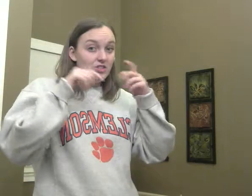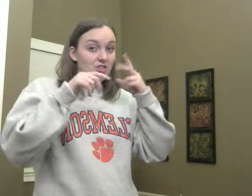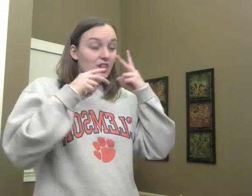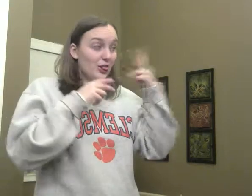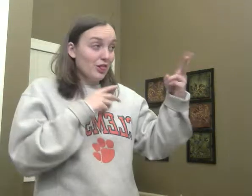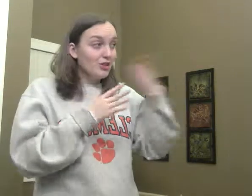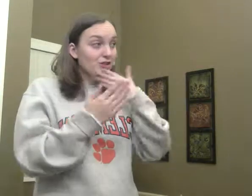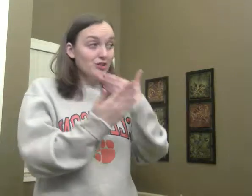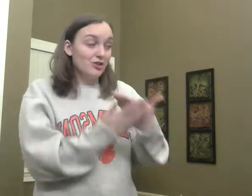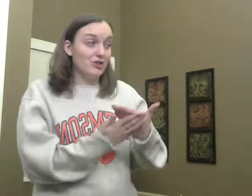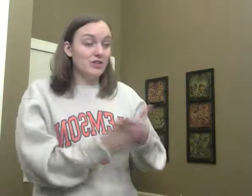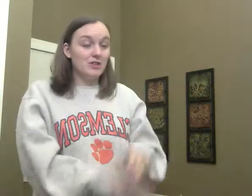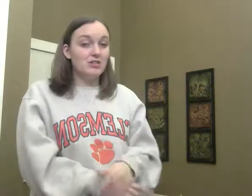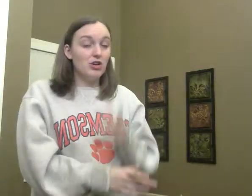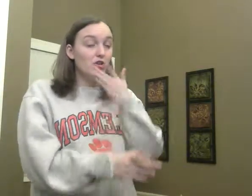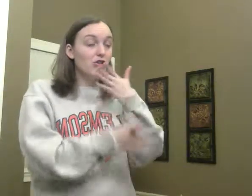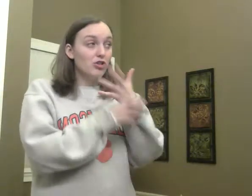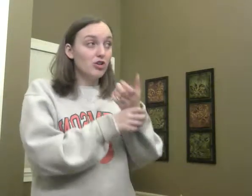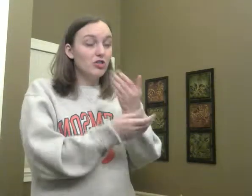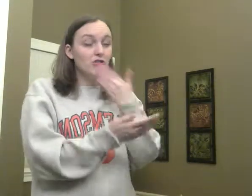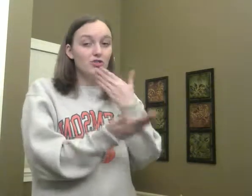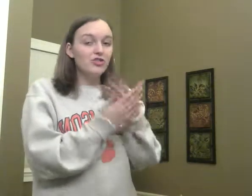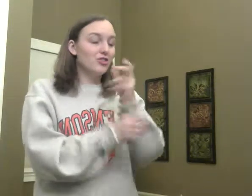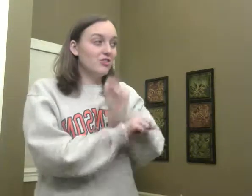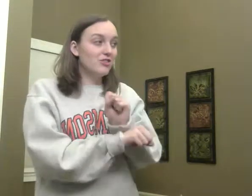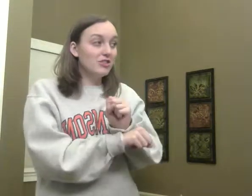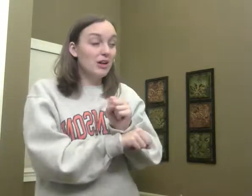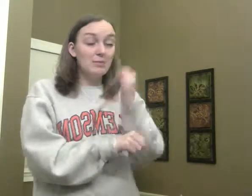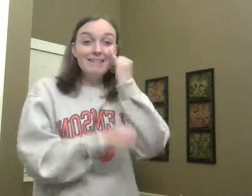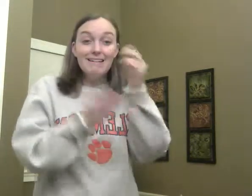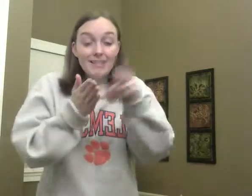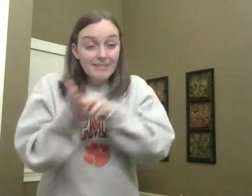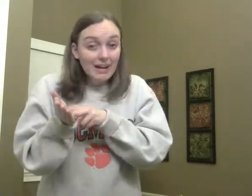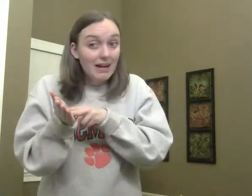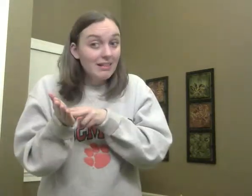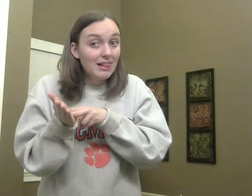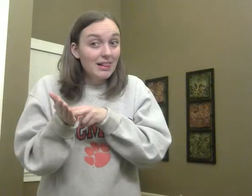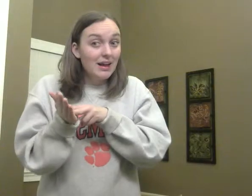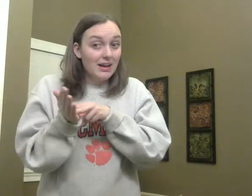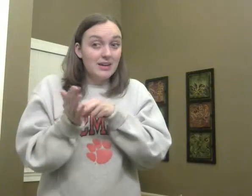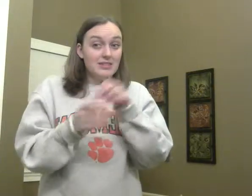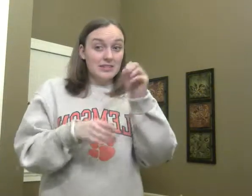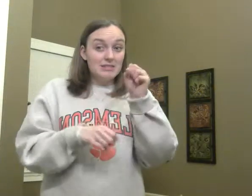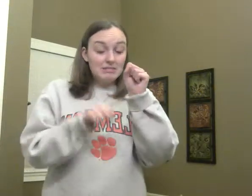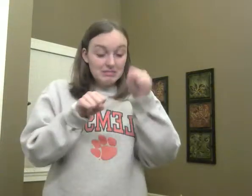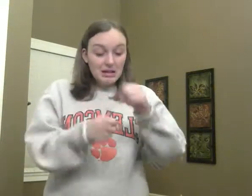Looking good. Again, if you highlighted that, even if your group didn't make it, you can put you a spider there.